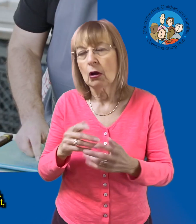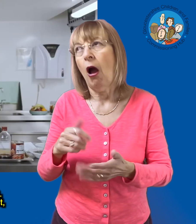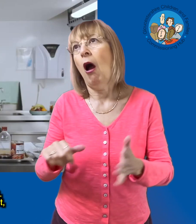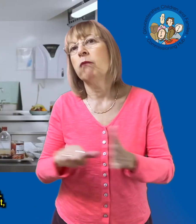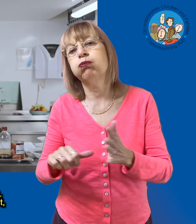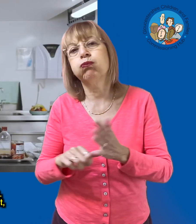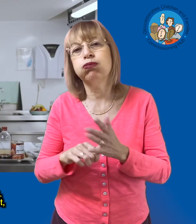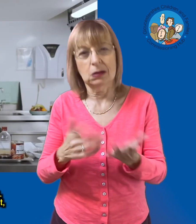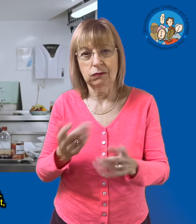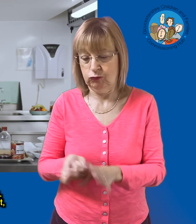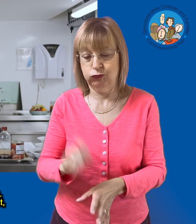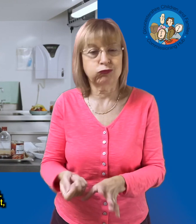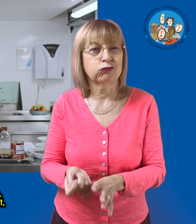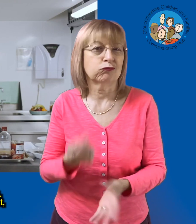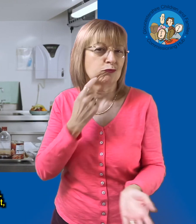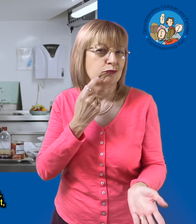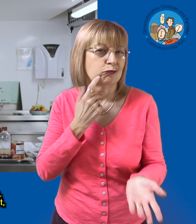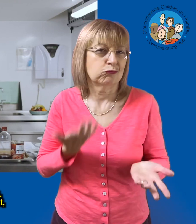of quickness and easiness.